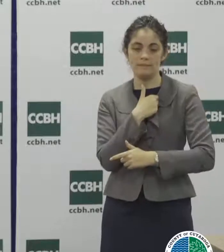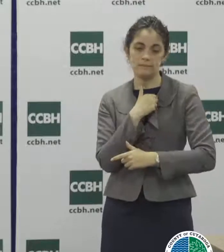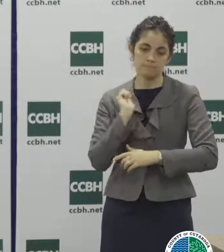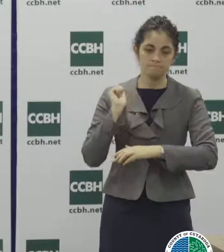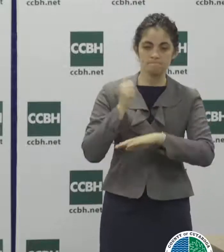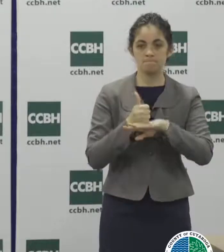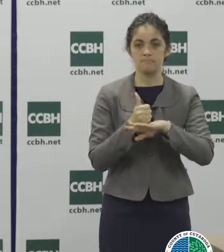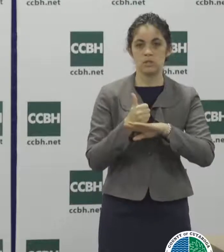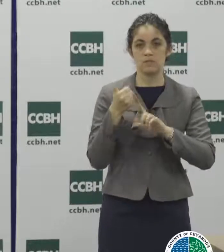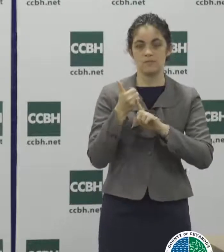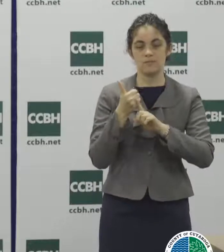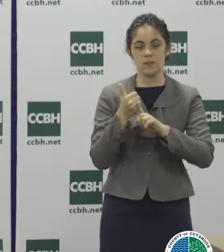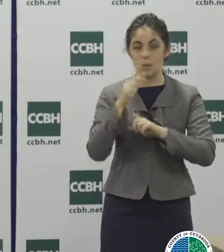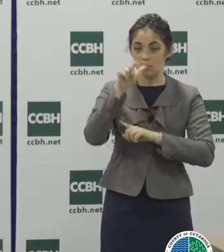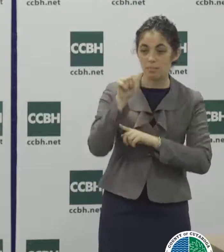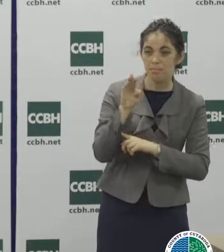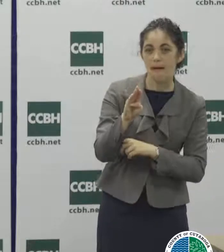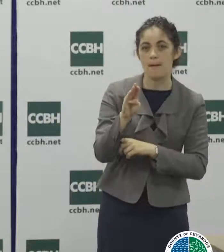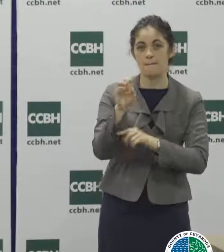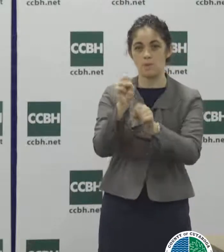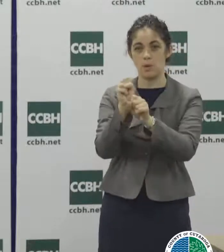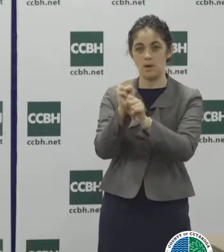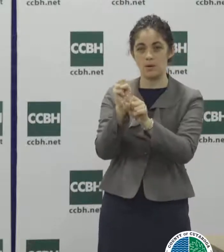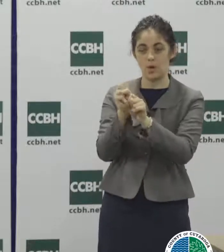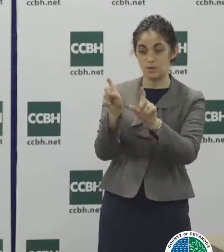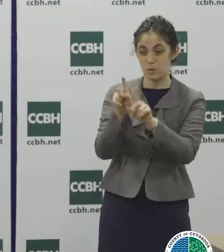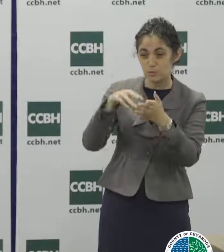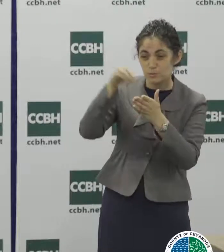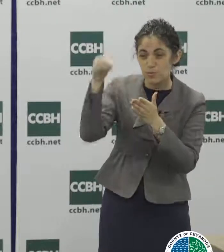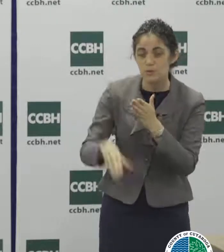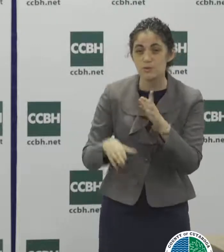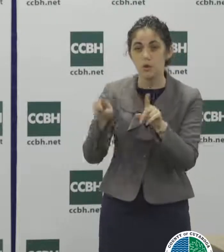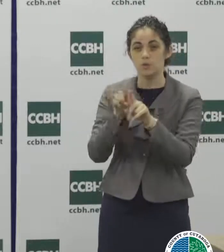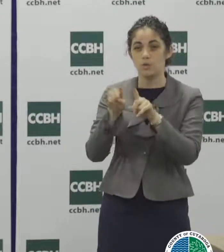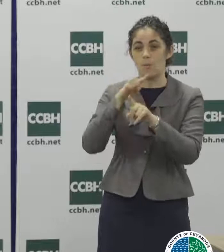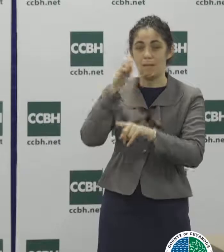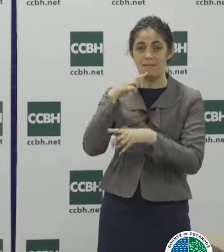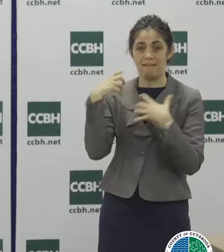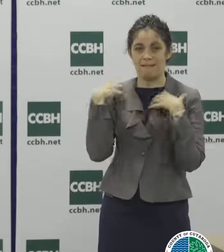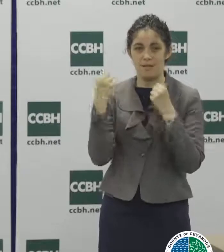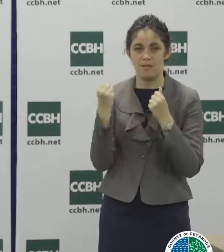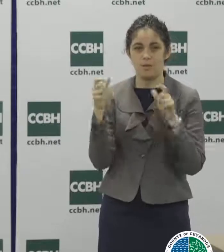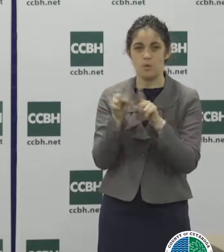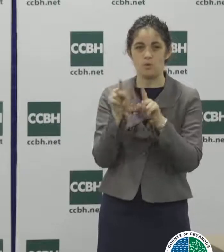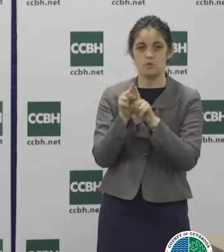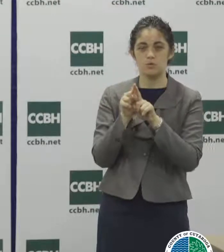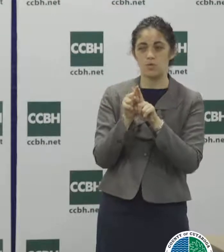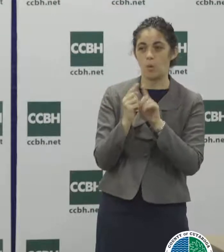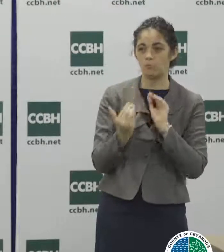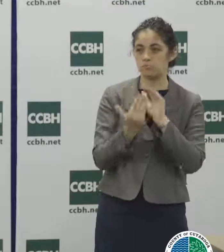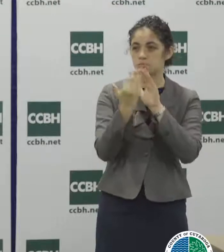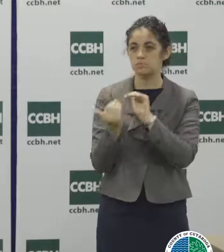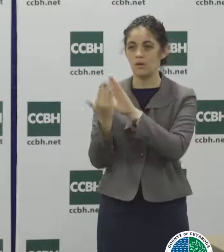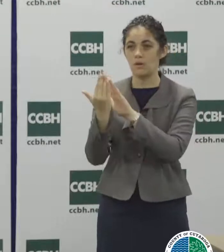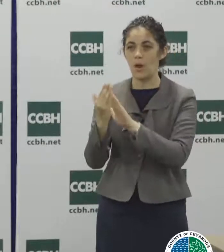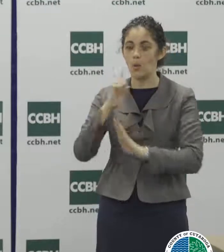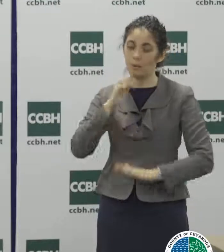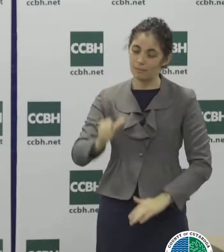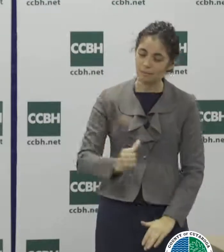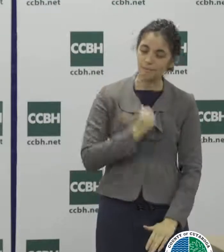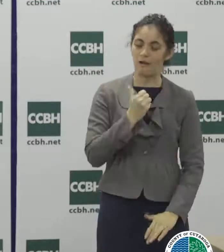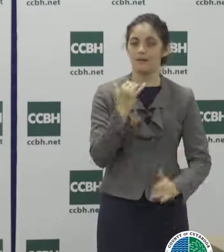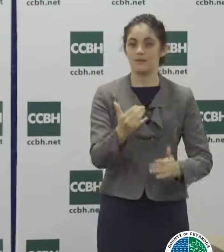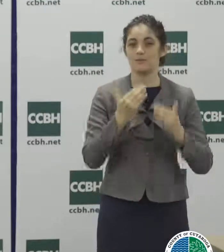up in the laboratory among our students and in the public health physician interface makes me very